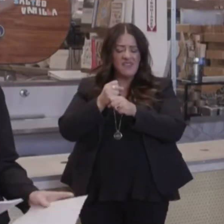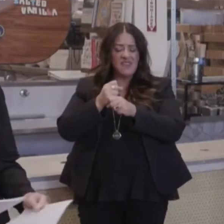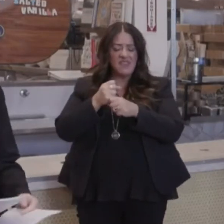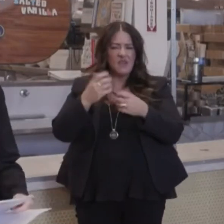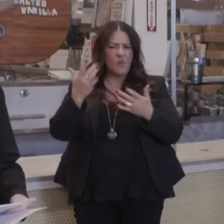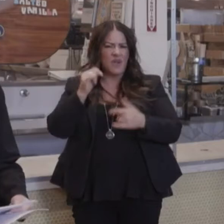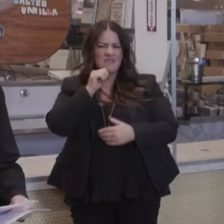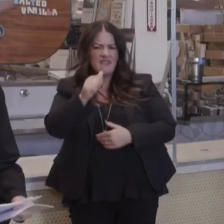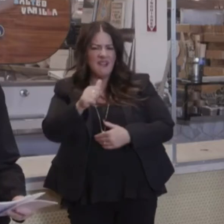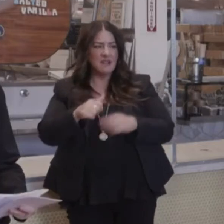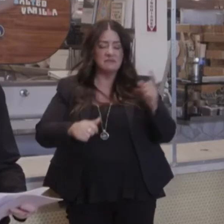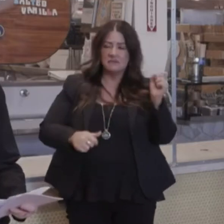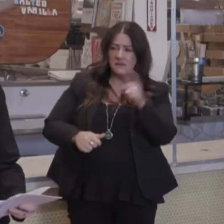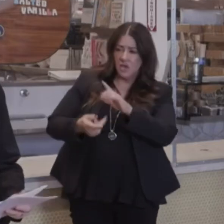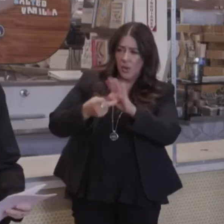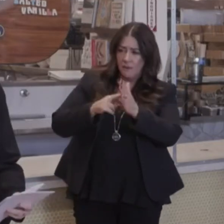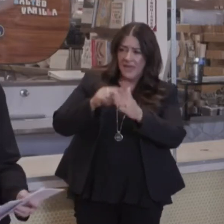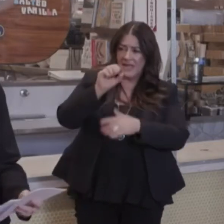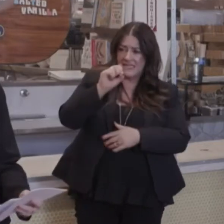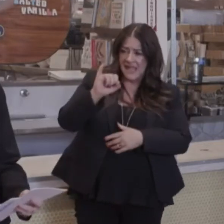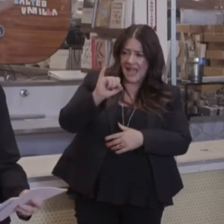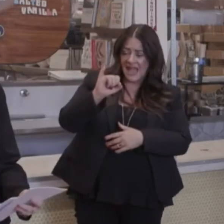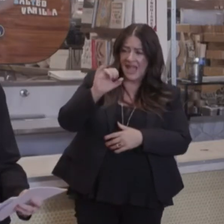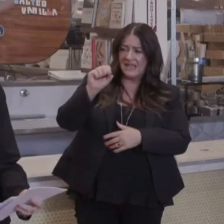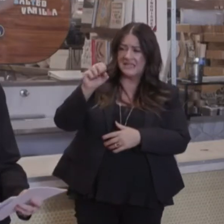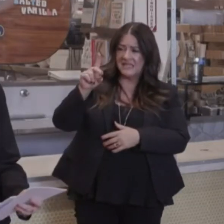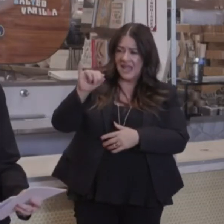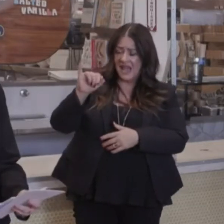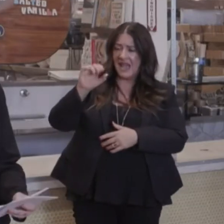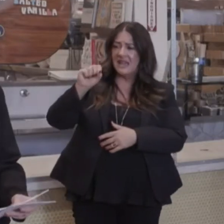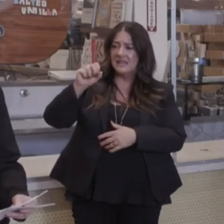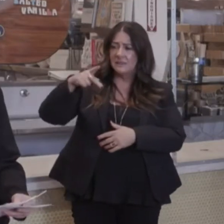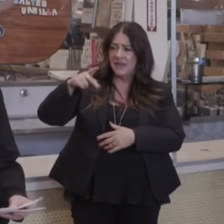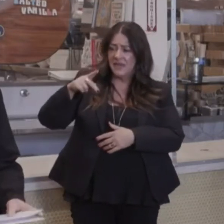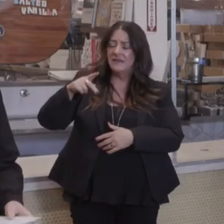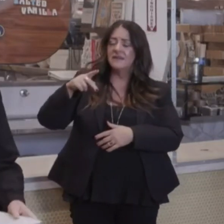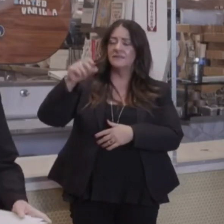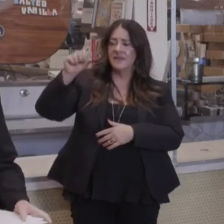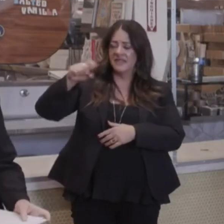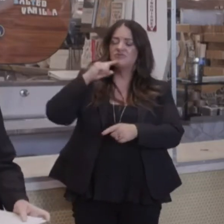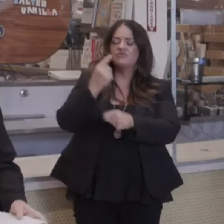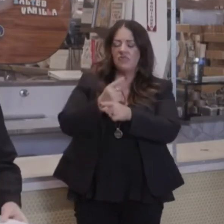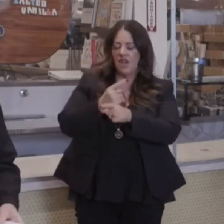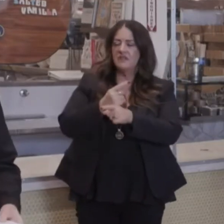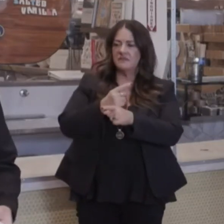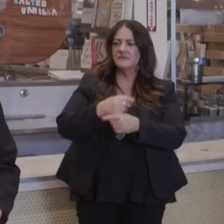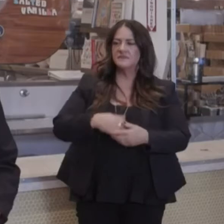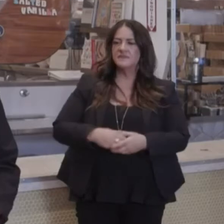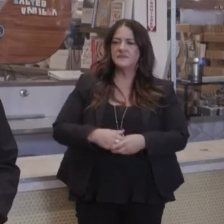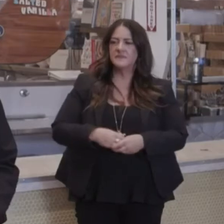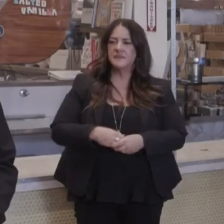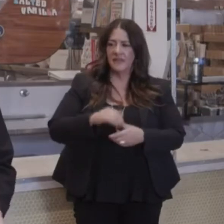SSI are beneficiaries? SSI. SSI and SSIP are beneficiaries of this program, correct? Yes.